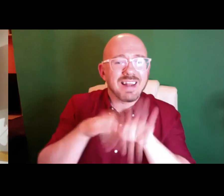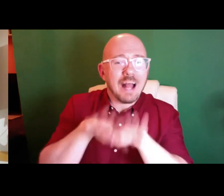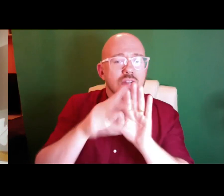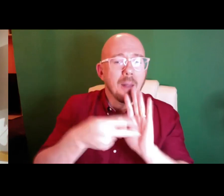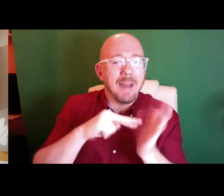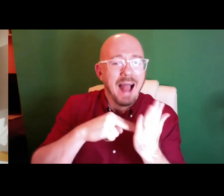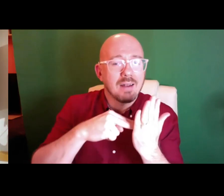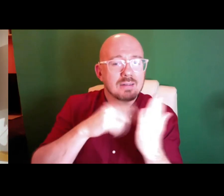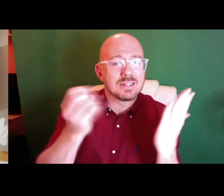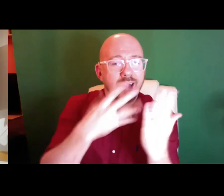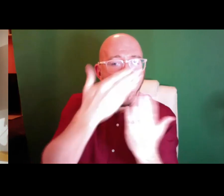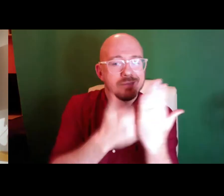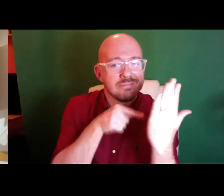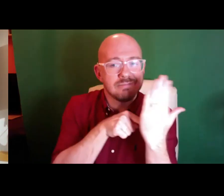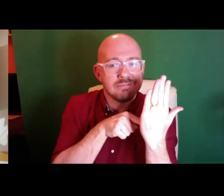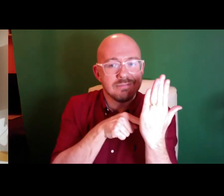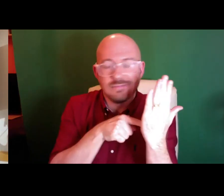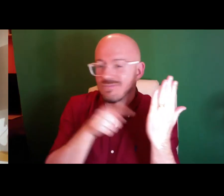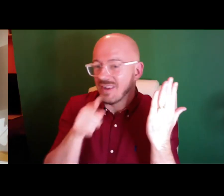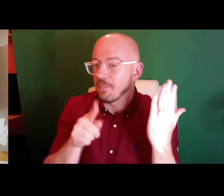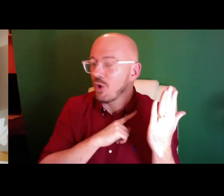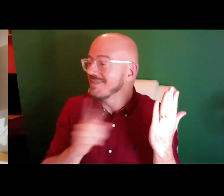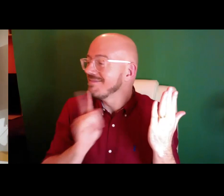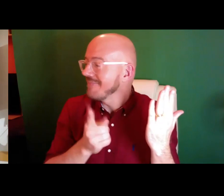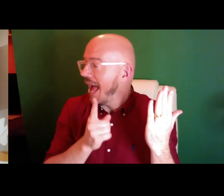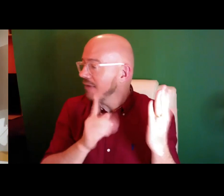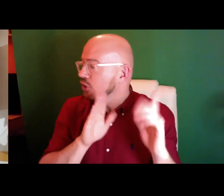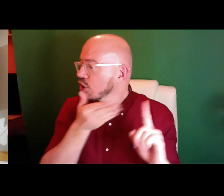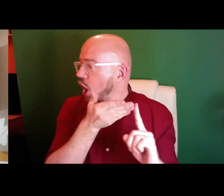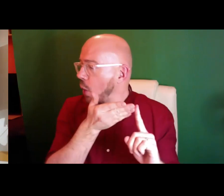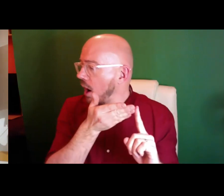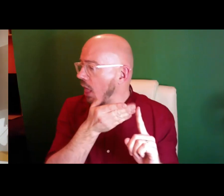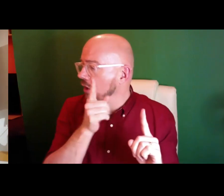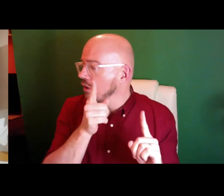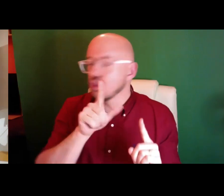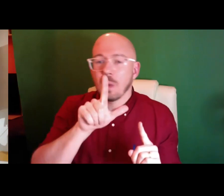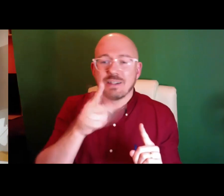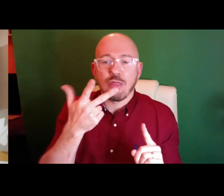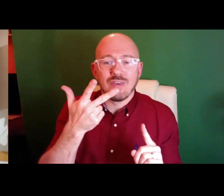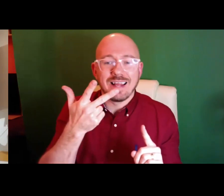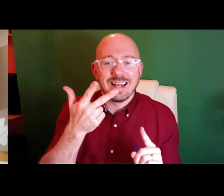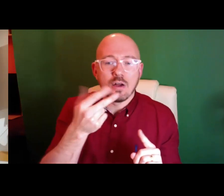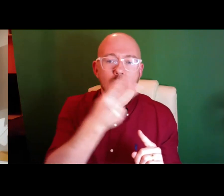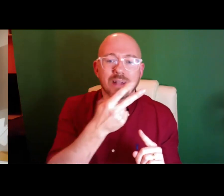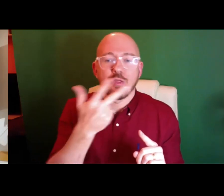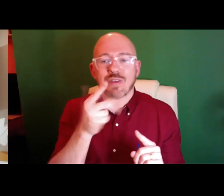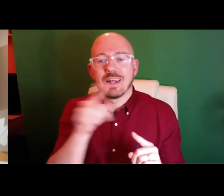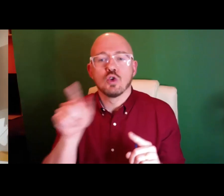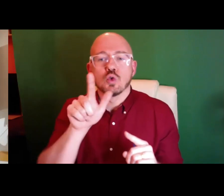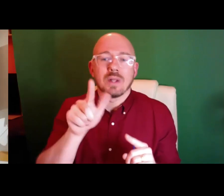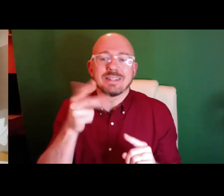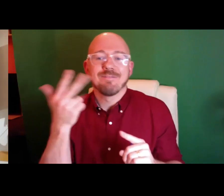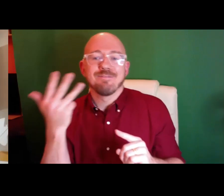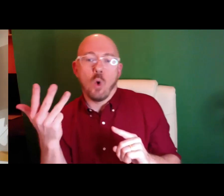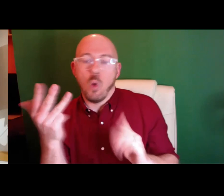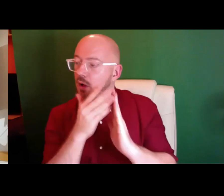Yeah, just to add to that, I think you were talking about the national plan in Scotland. You're right, yes. So one of the goals in the national